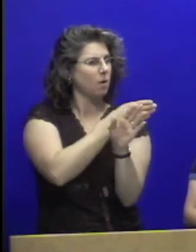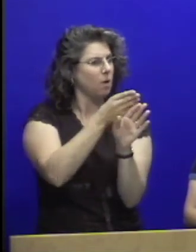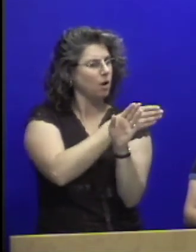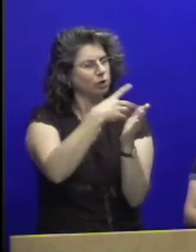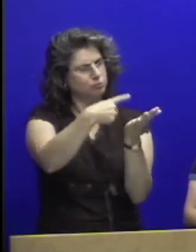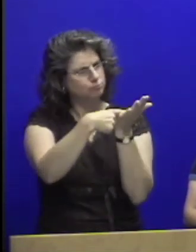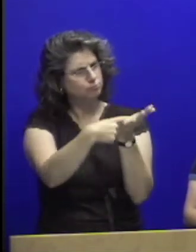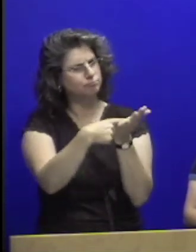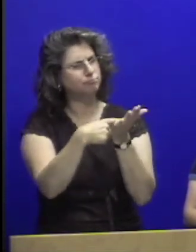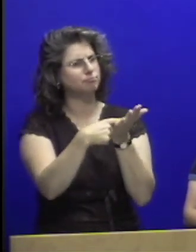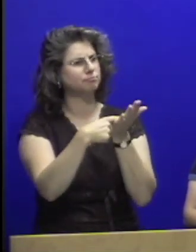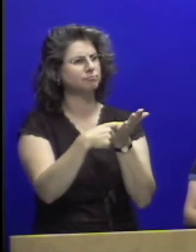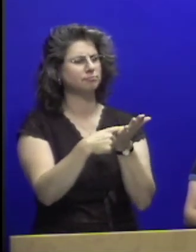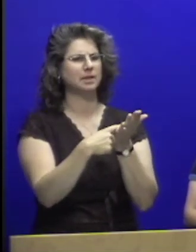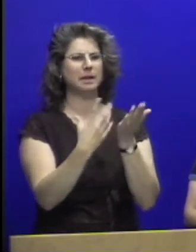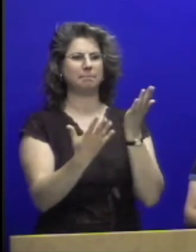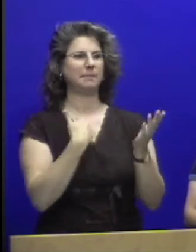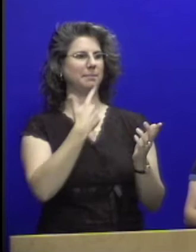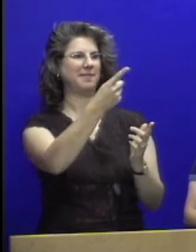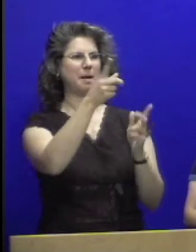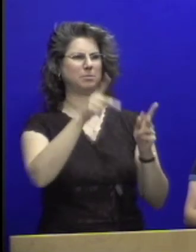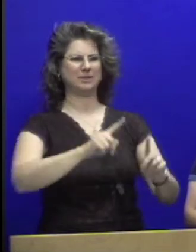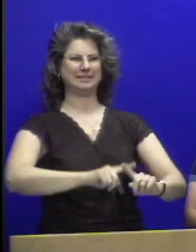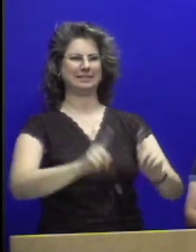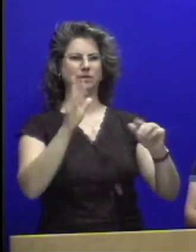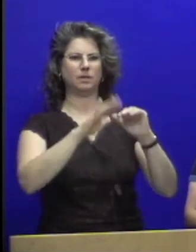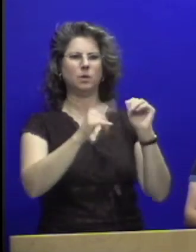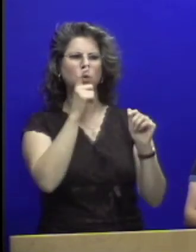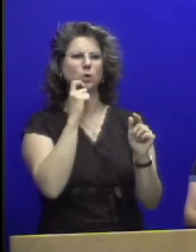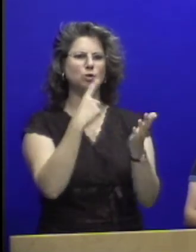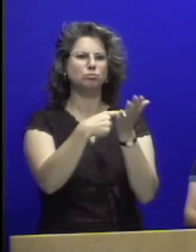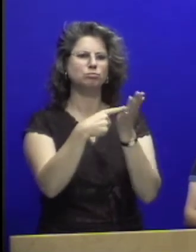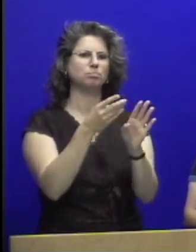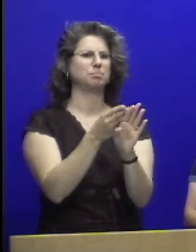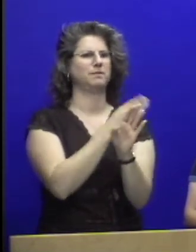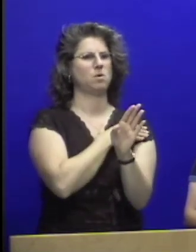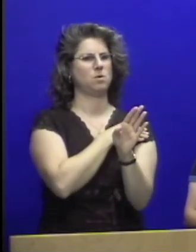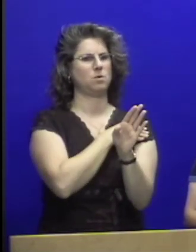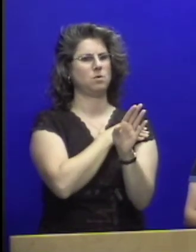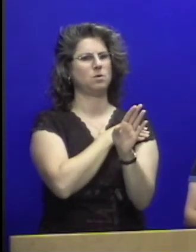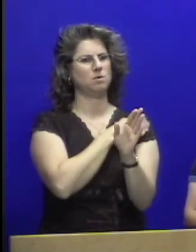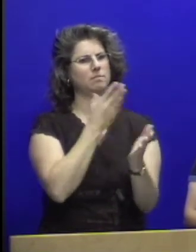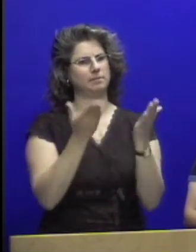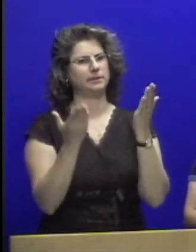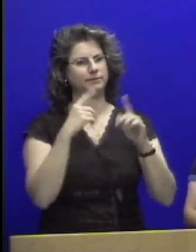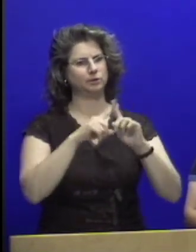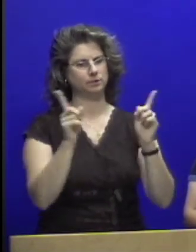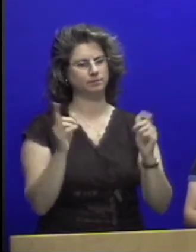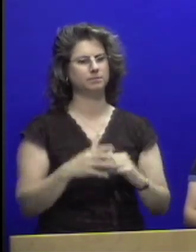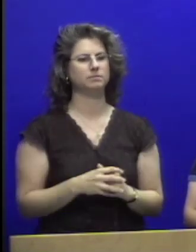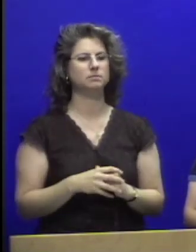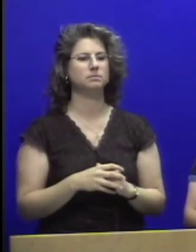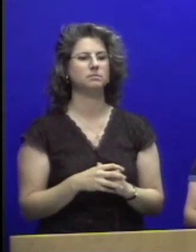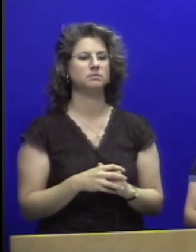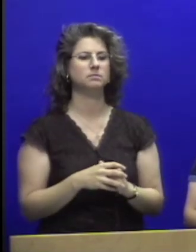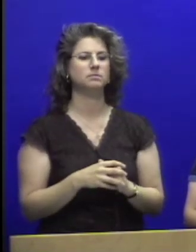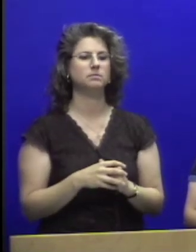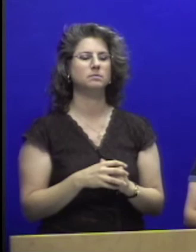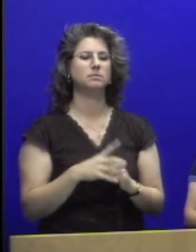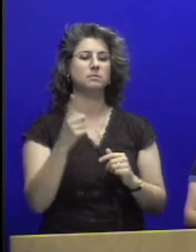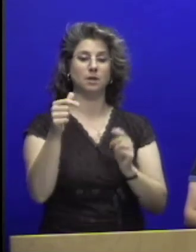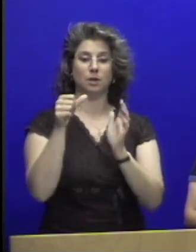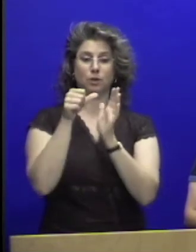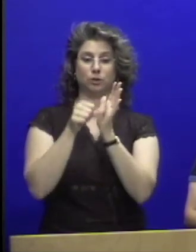you may see a different anesthesiologist on the day of your operation. The surgeon doesn't change,